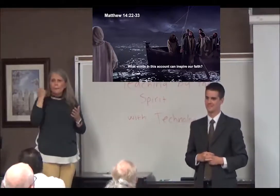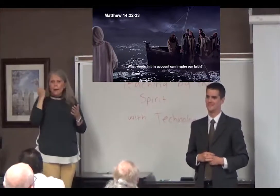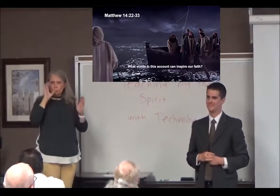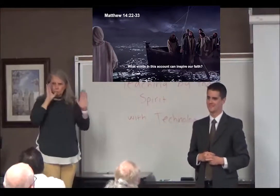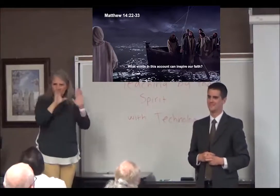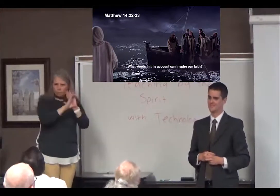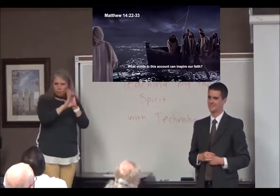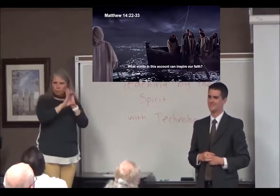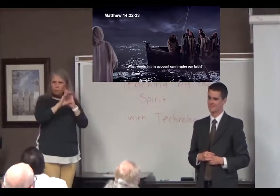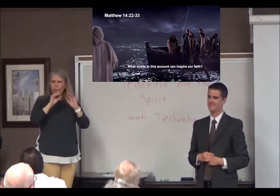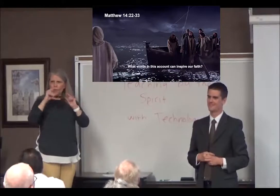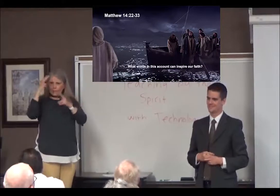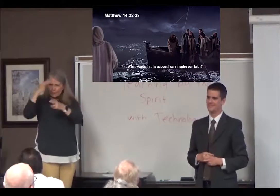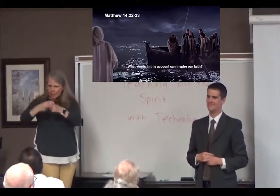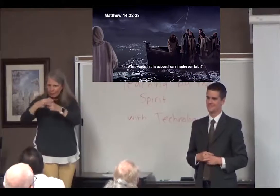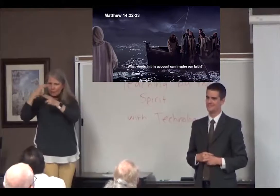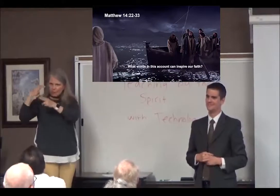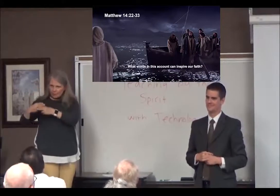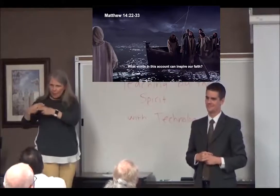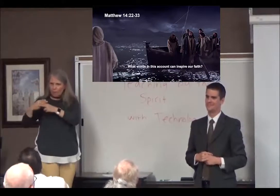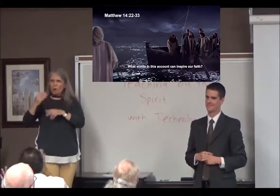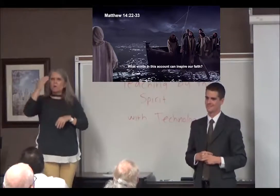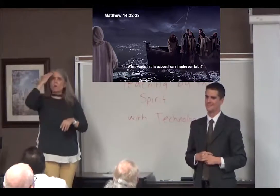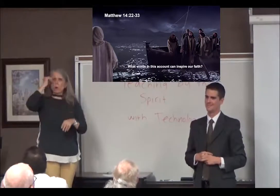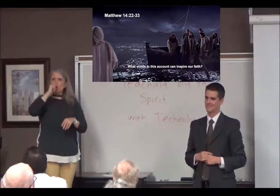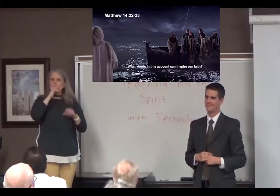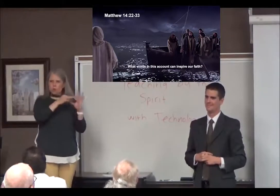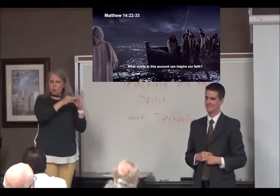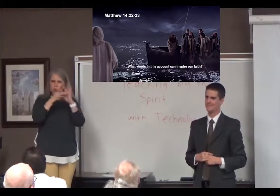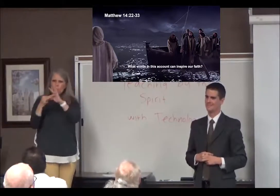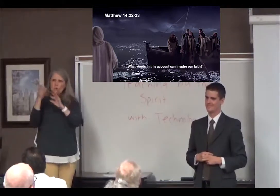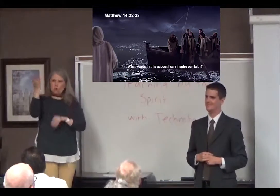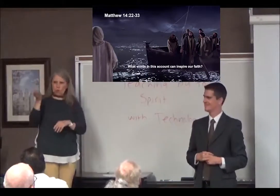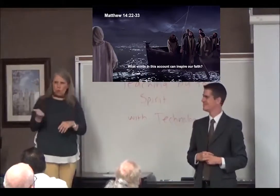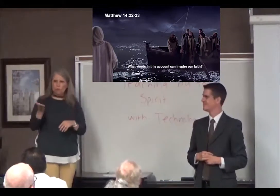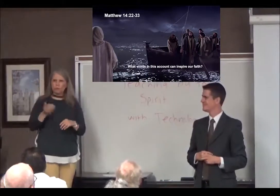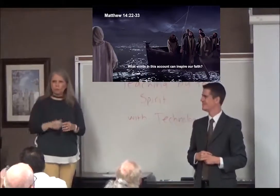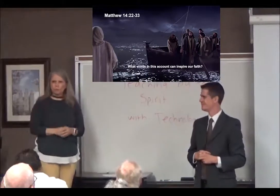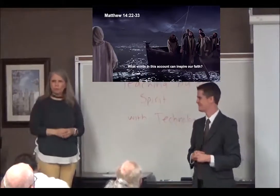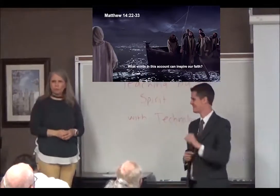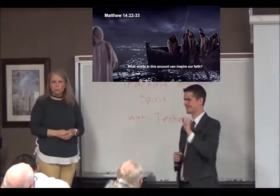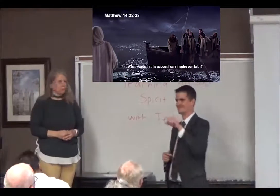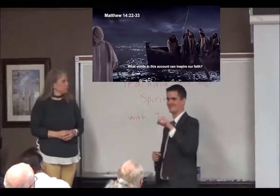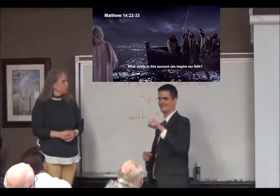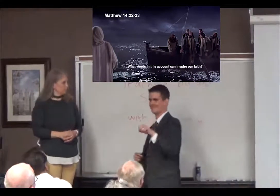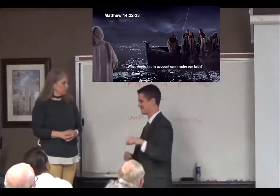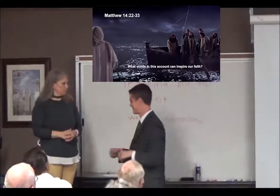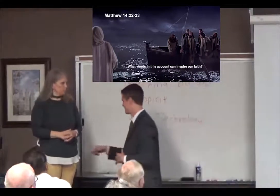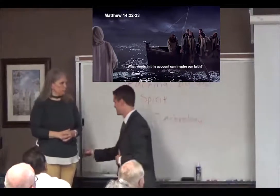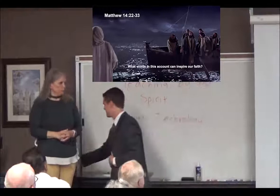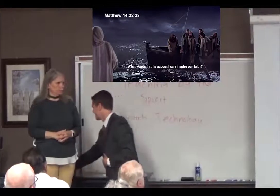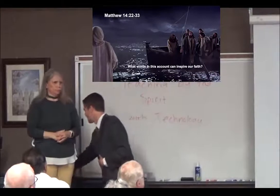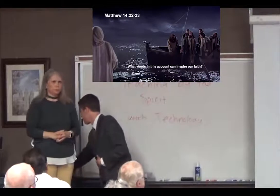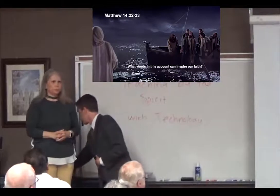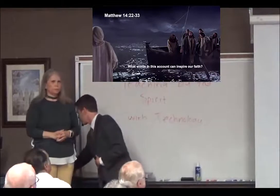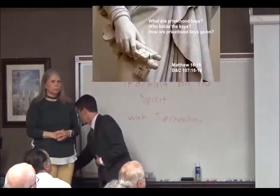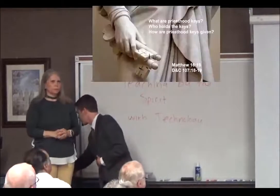all just gets muddled together. So when there's a picture and there's names, you start to connect names with individuals.